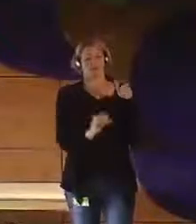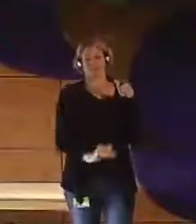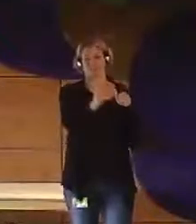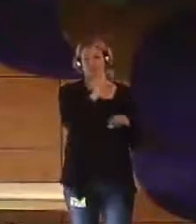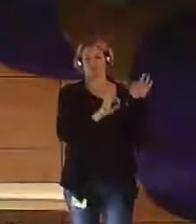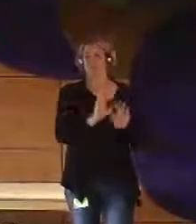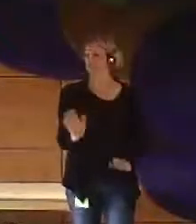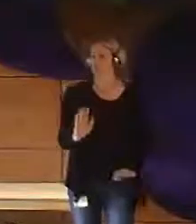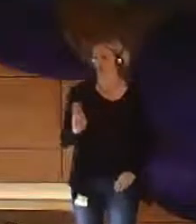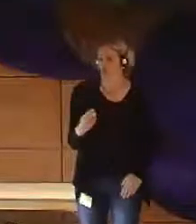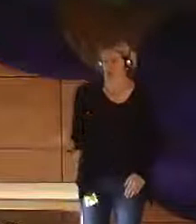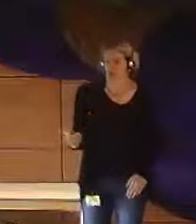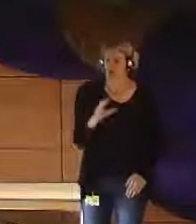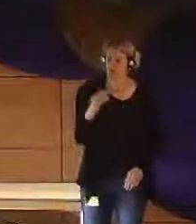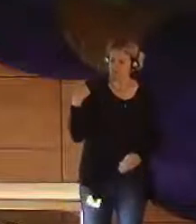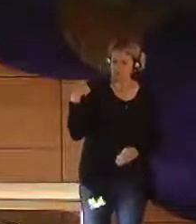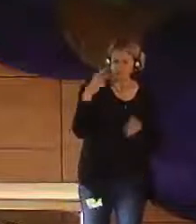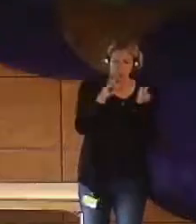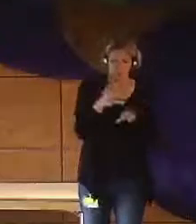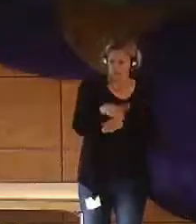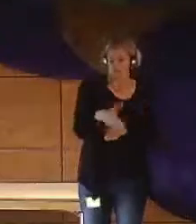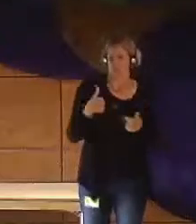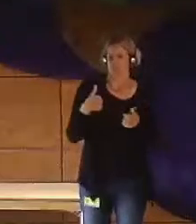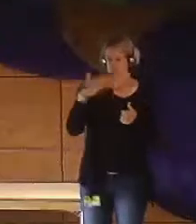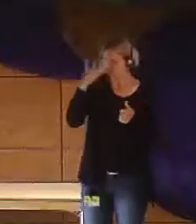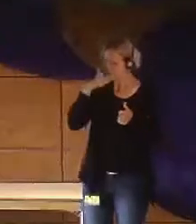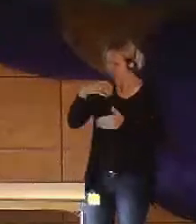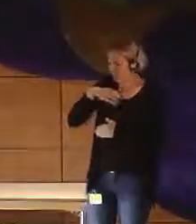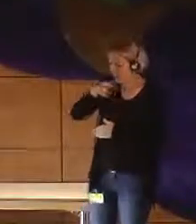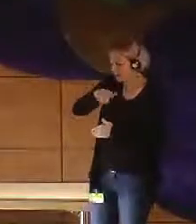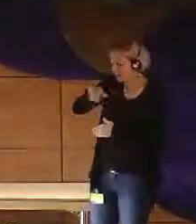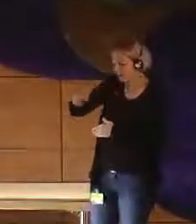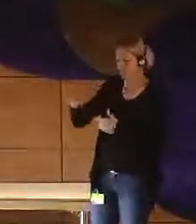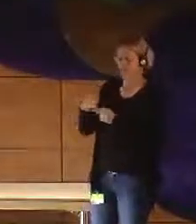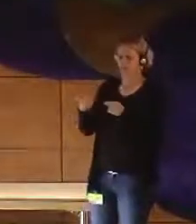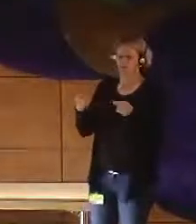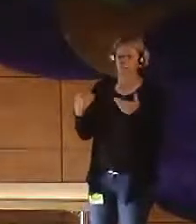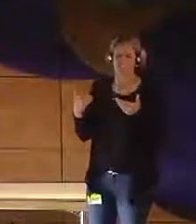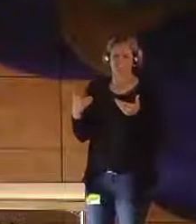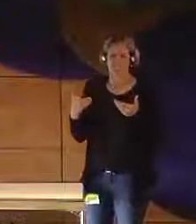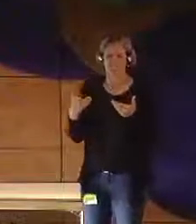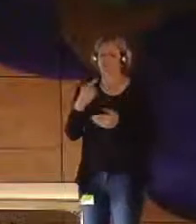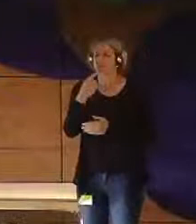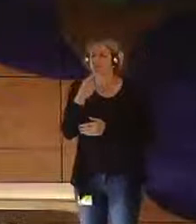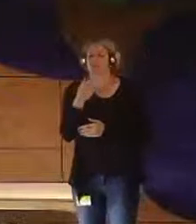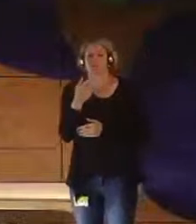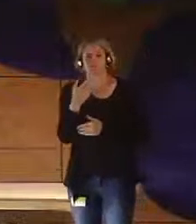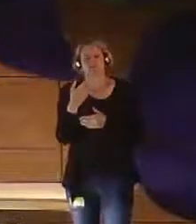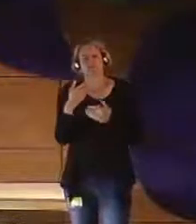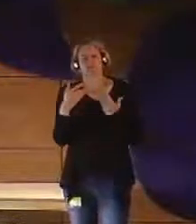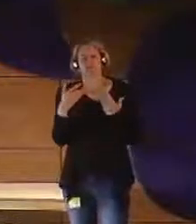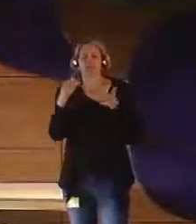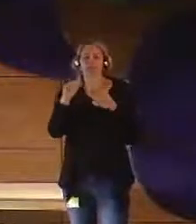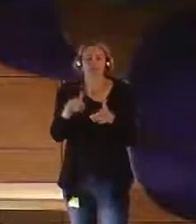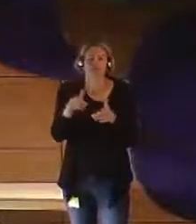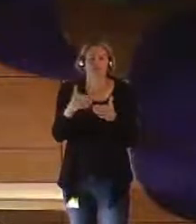we've also looked at a lot of our patients, that deficiency of stress hormone, of cortisol, is very, very uncommon.